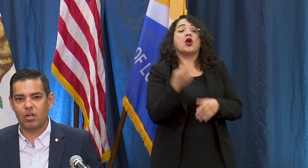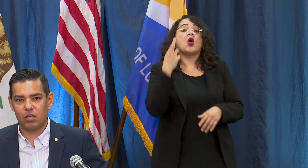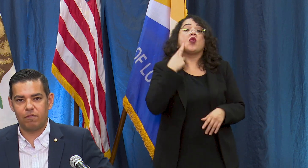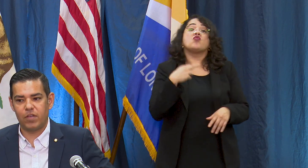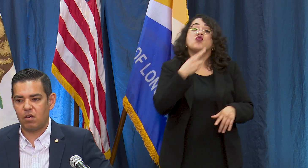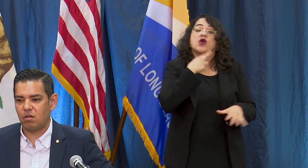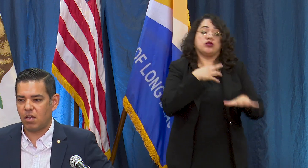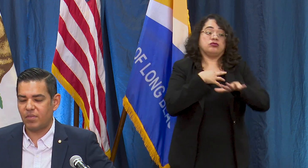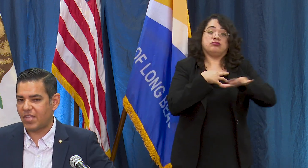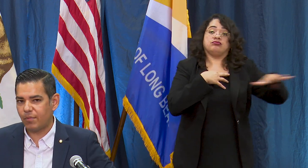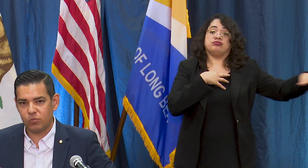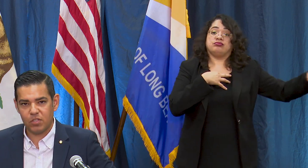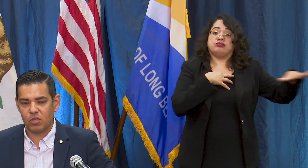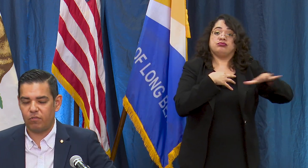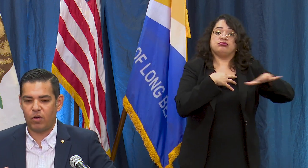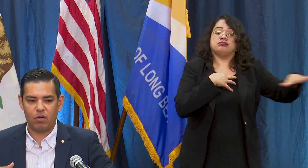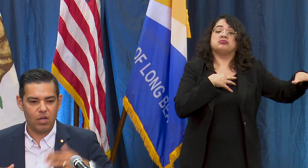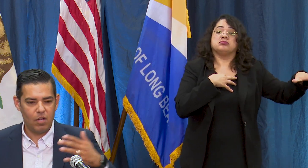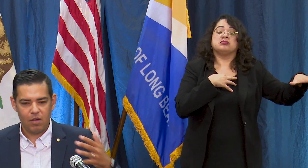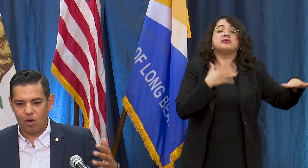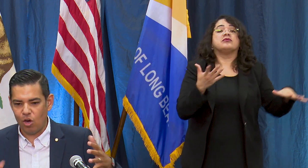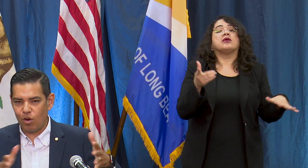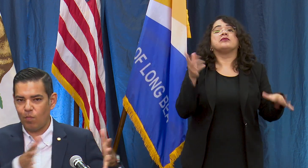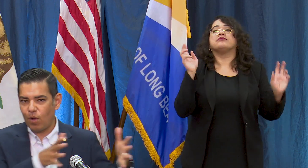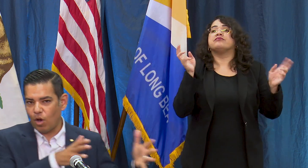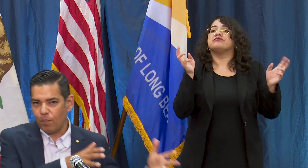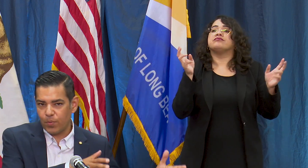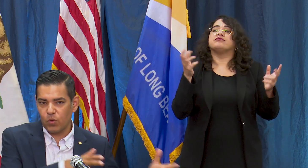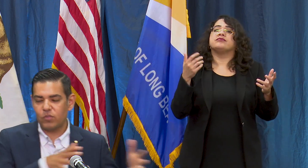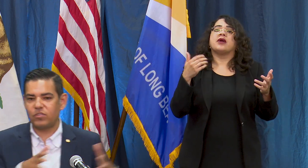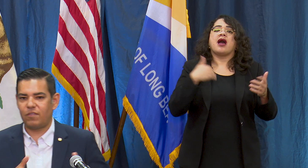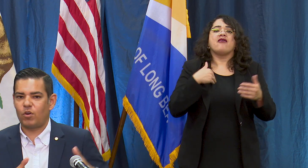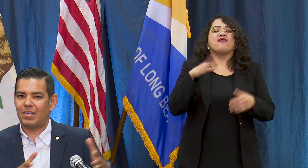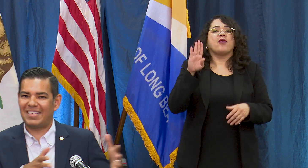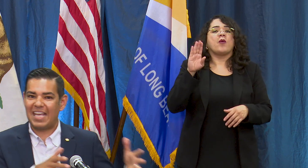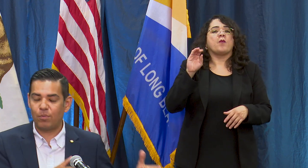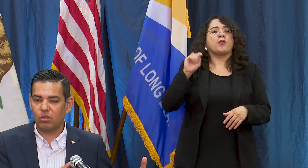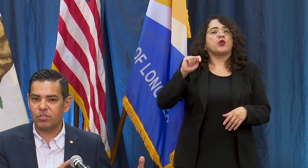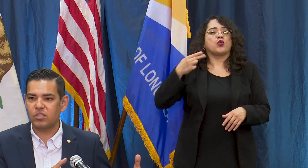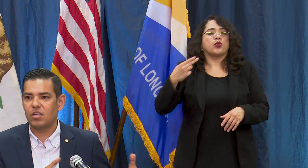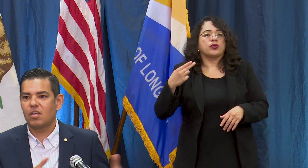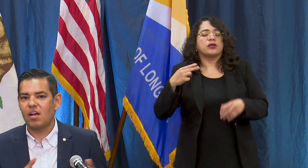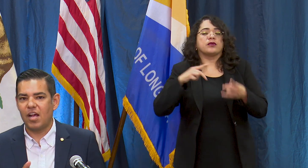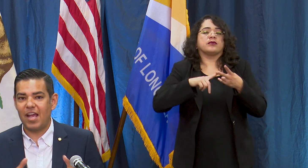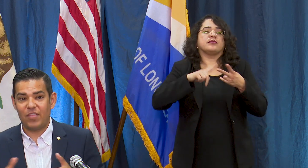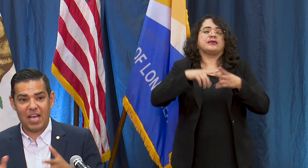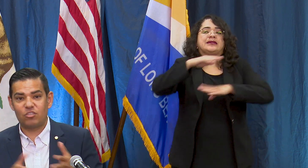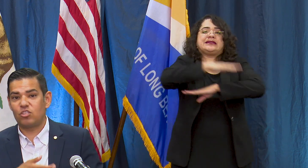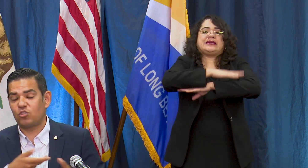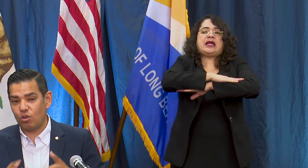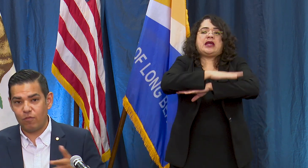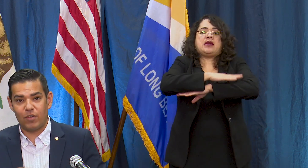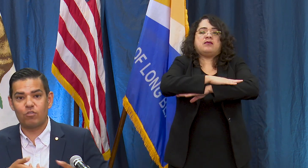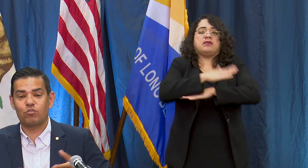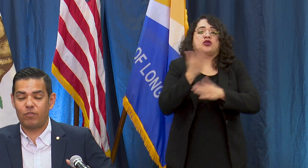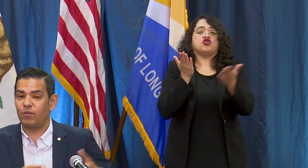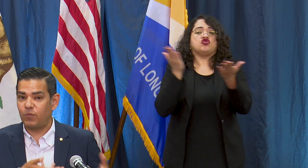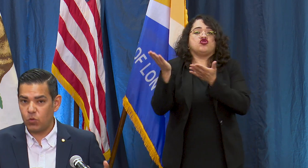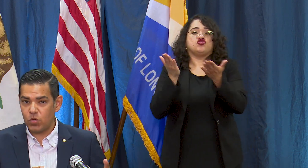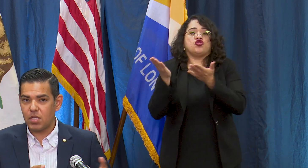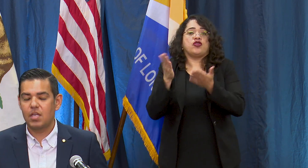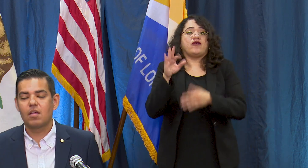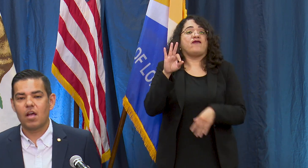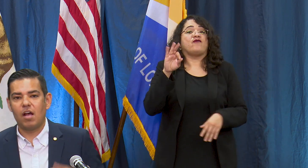portions of their establishment. So if there are booths, if there are tables, and they actually serve and they're